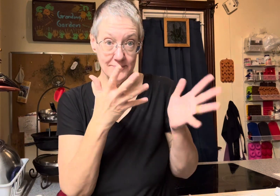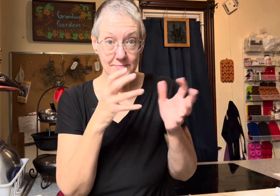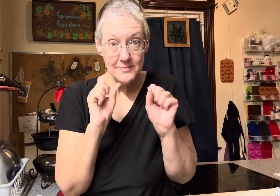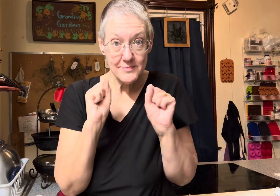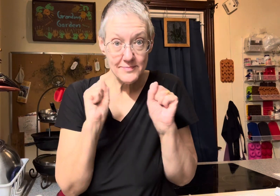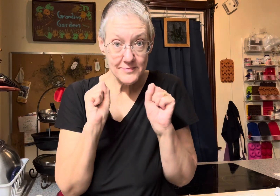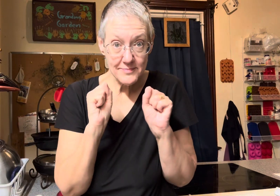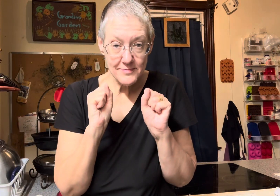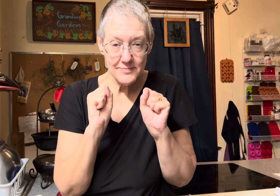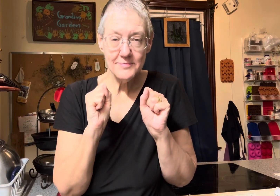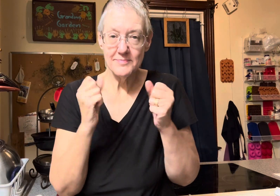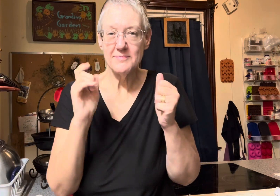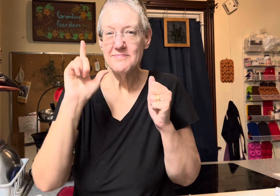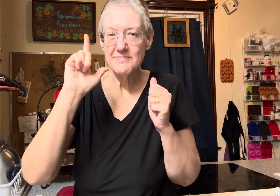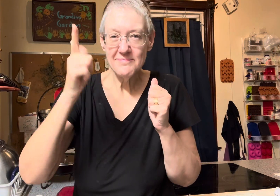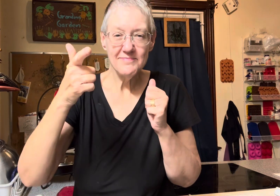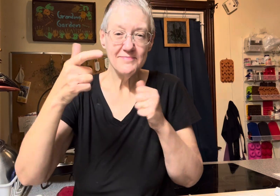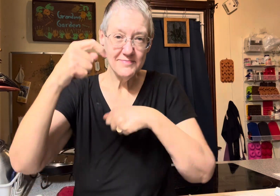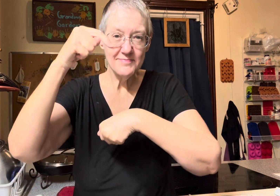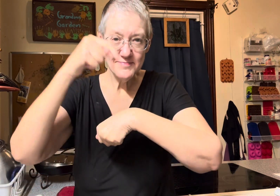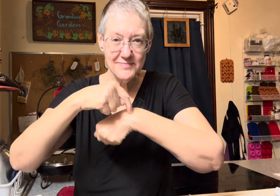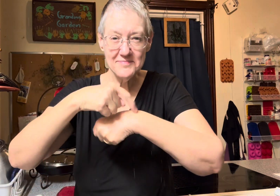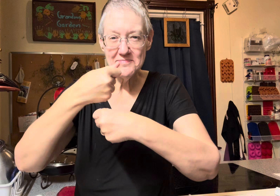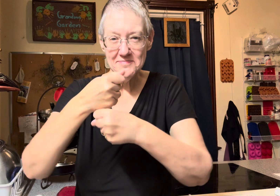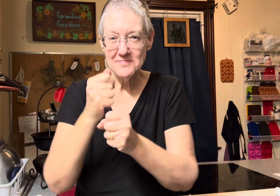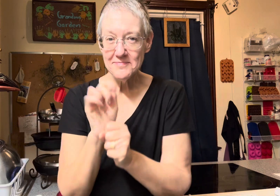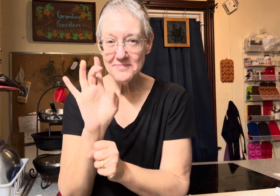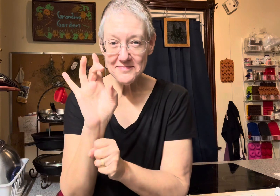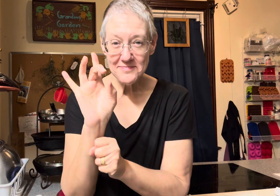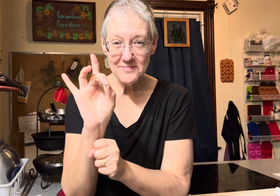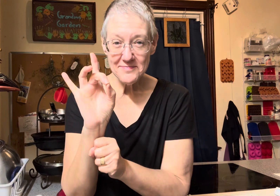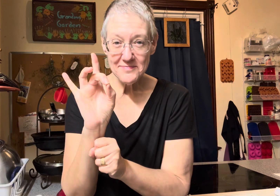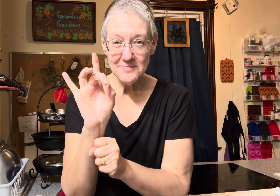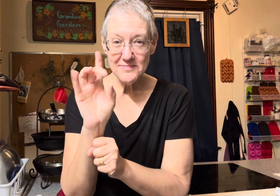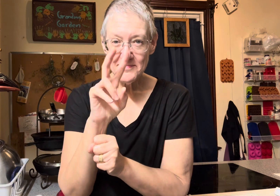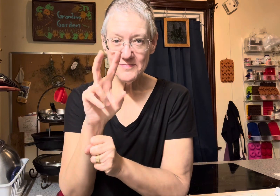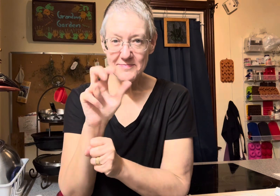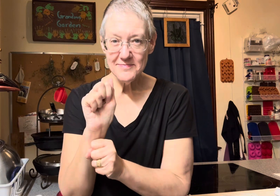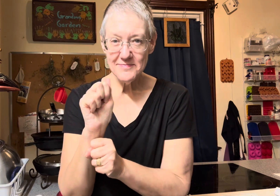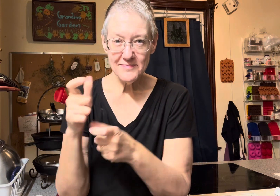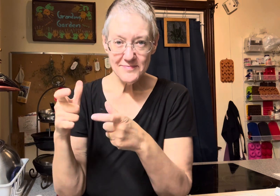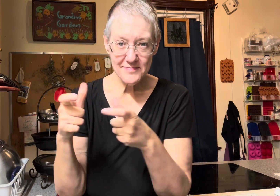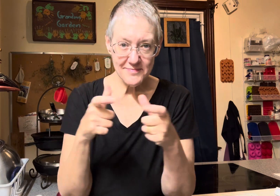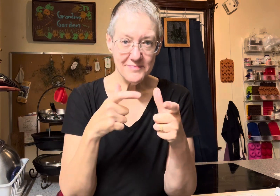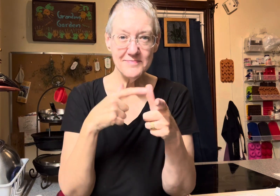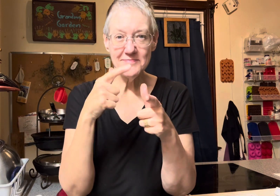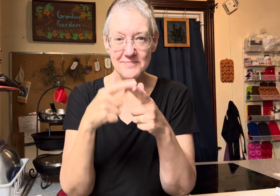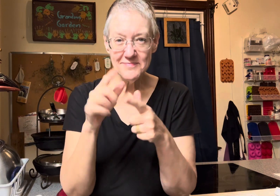One we'll leave in the fridge, and when we find time, we'll make 8 pizza crusts with that.